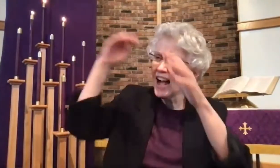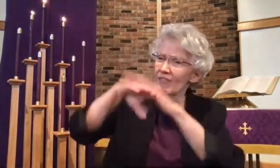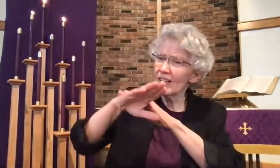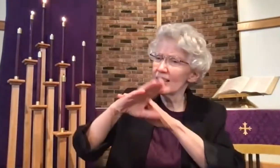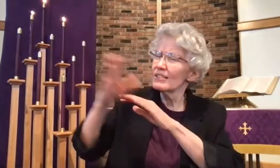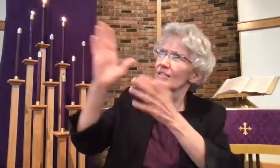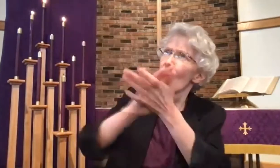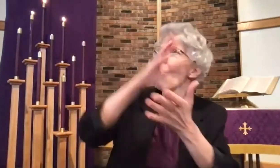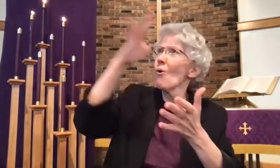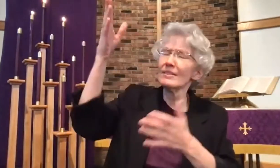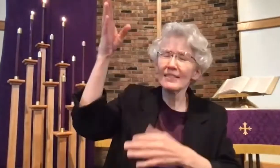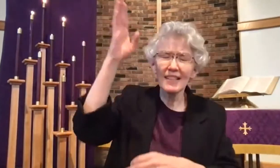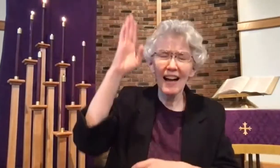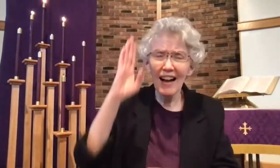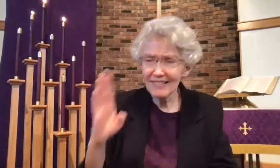and glory to God."